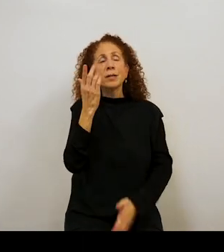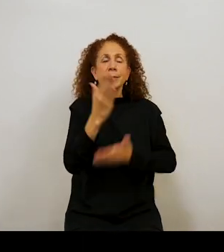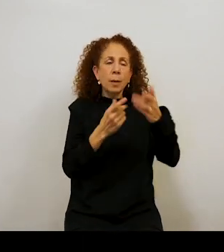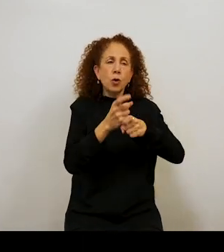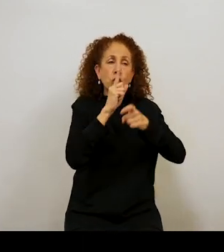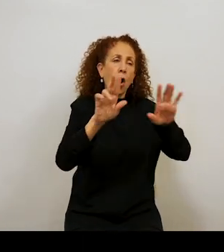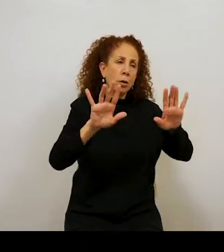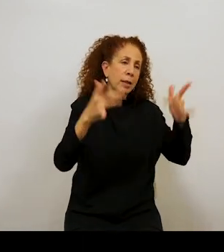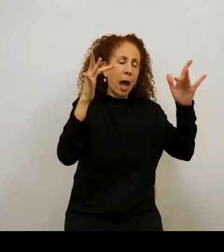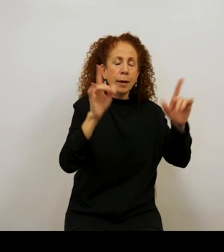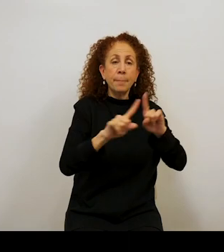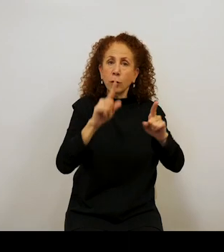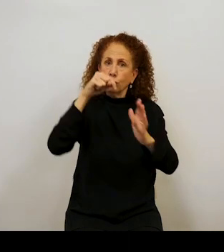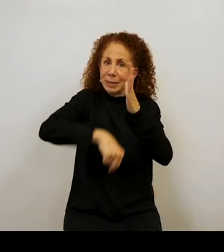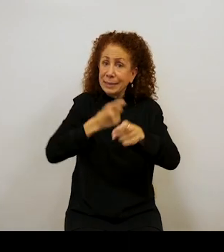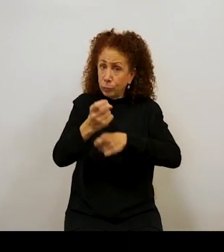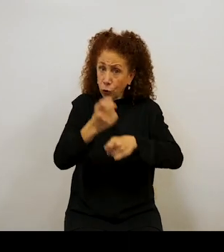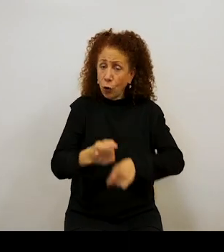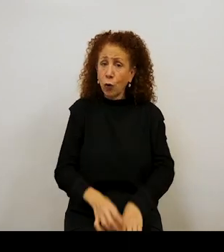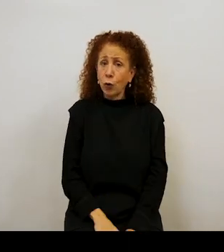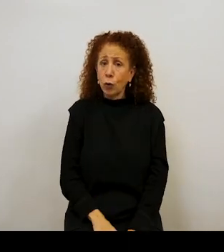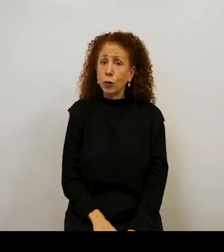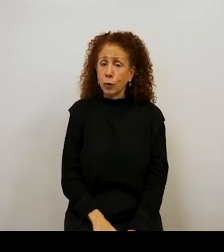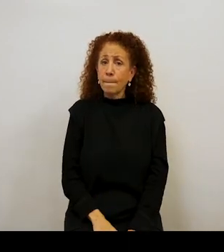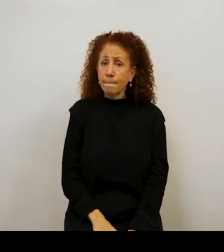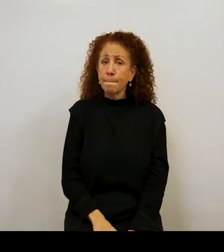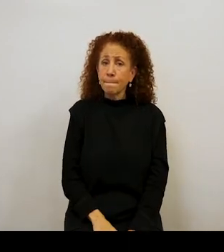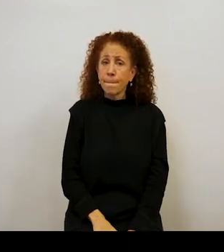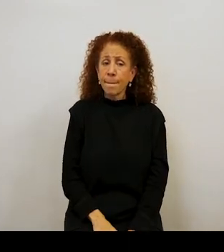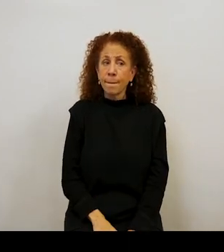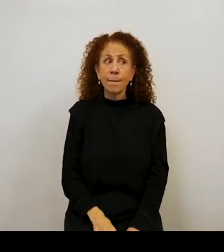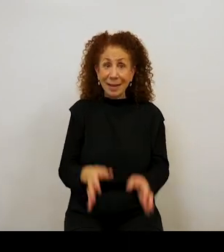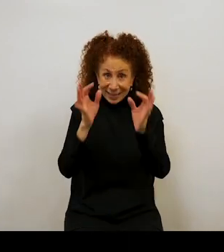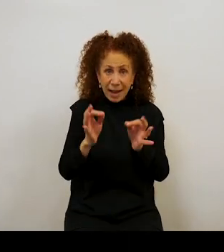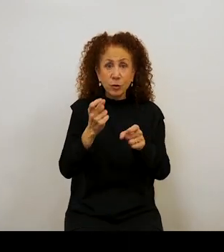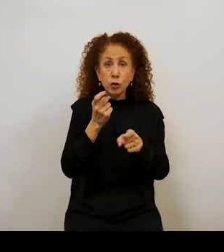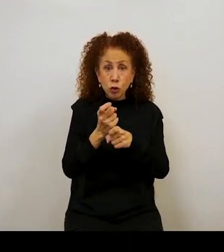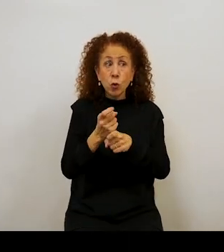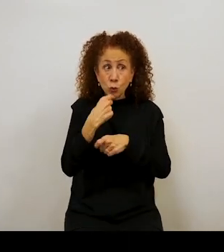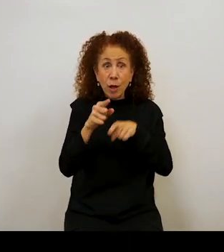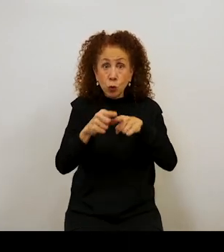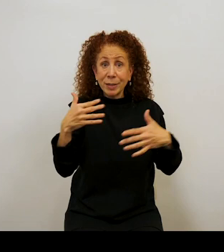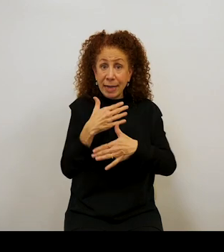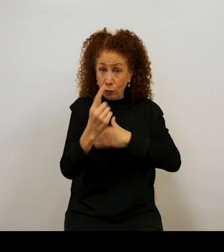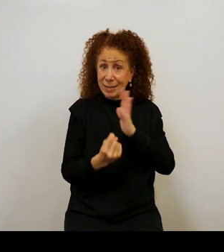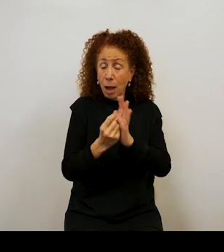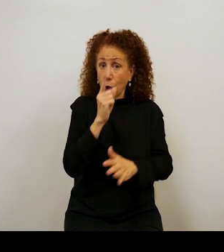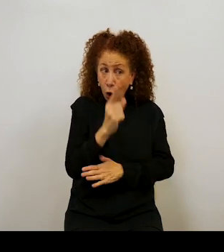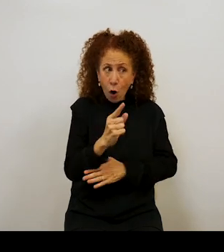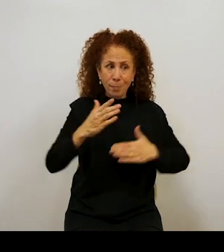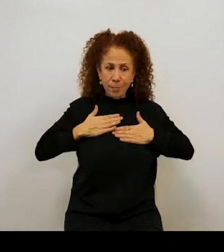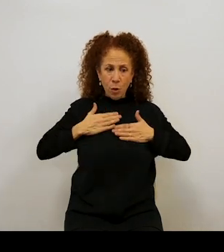light of it. But the really deep jokes, and certainly the jokes you tell in scary times, are